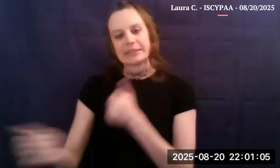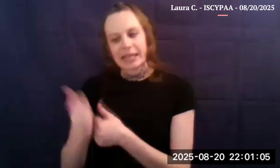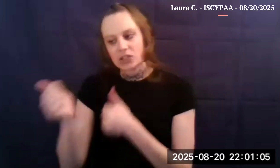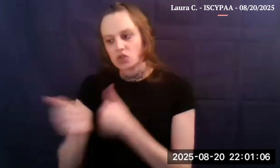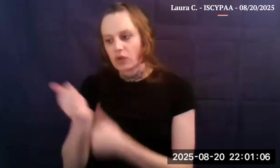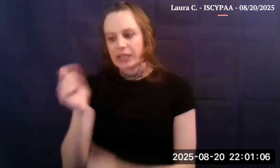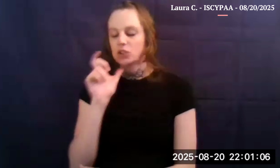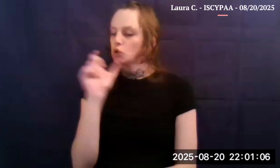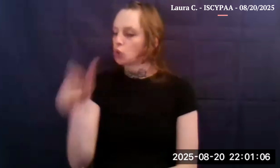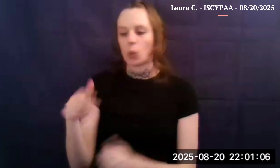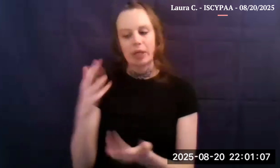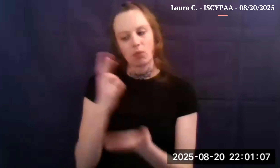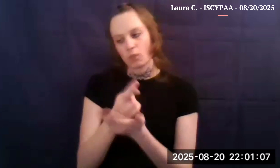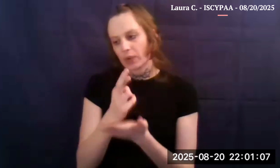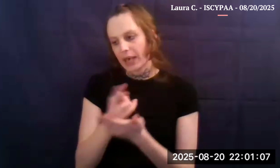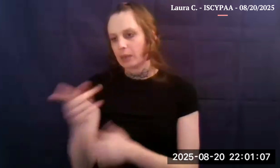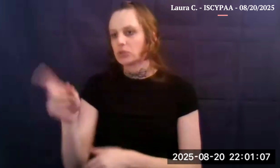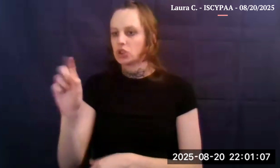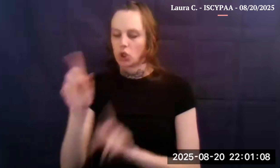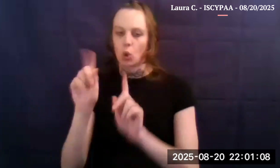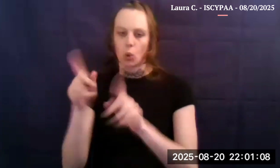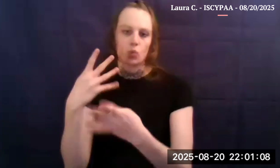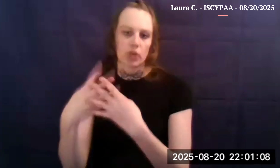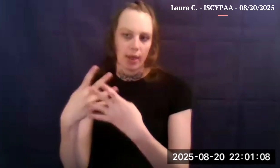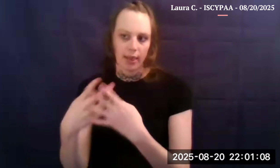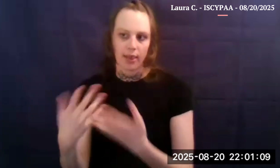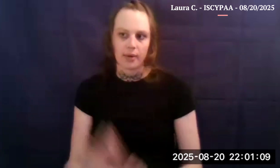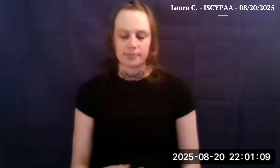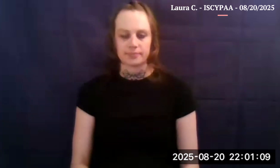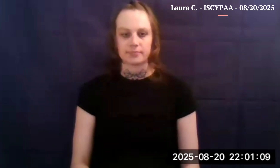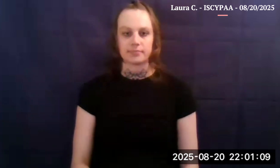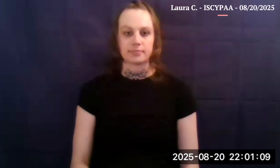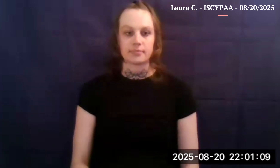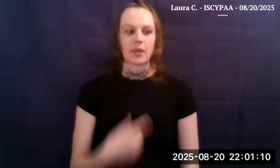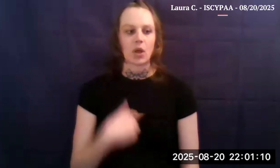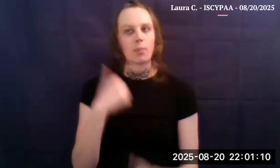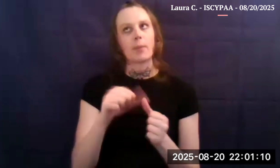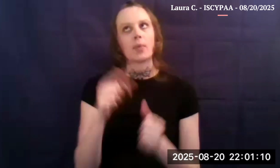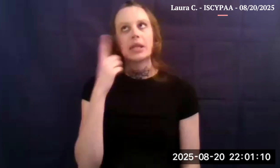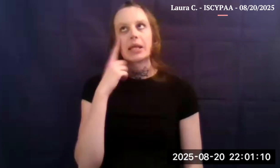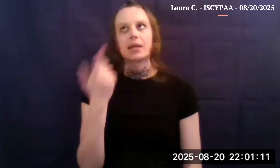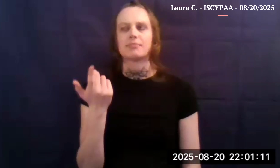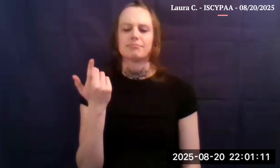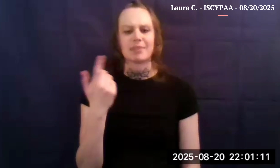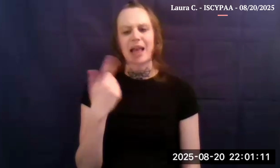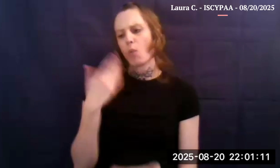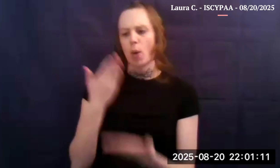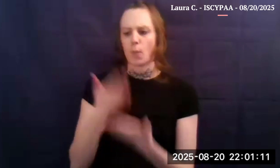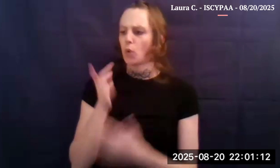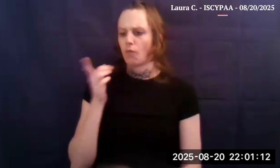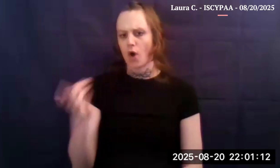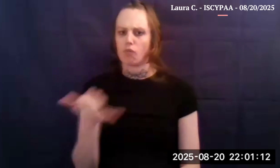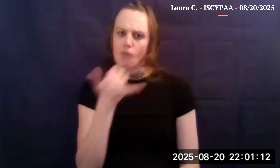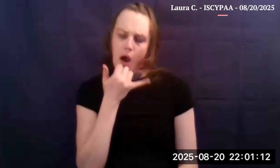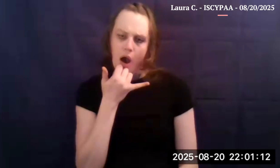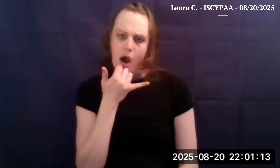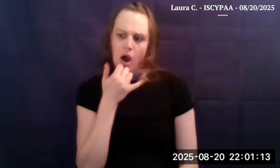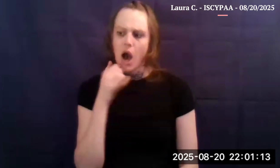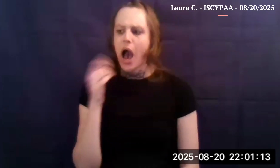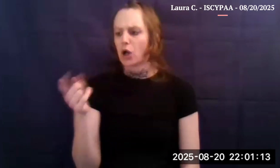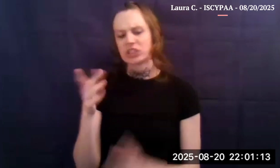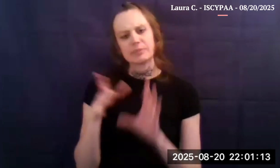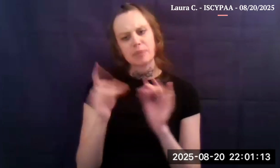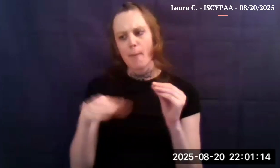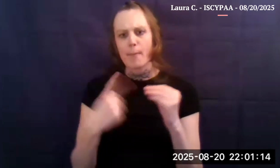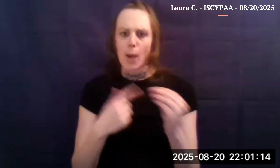treatment, and like, I remember thinking, well, I'll show her, like, how dare she say that